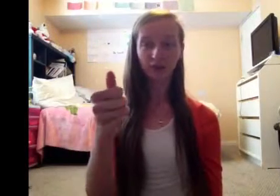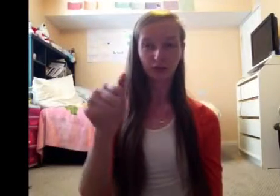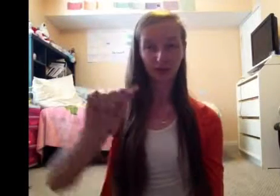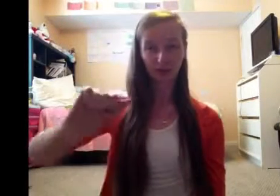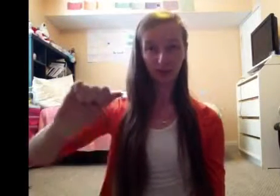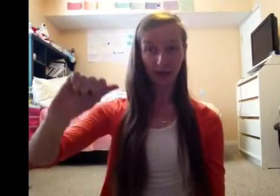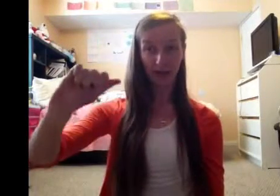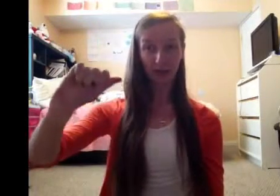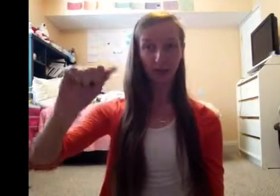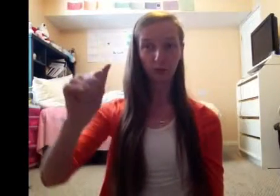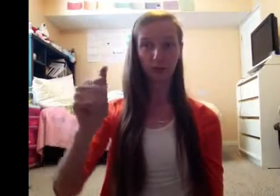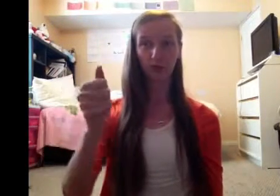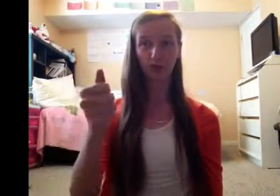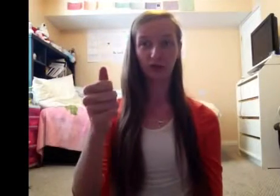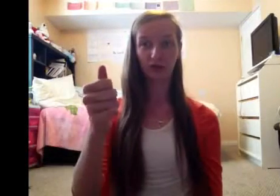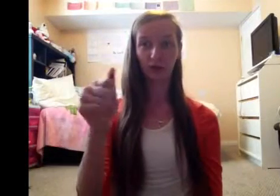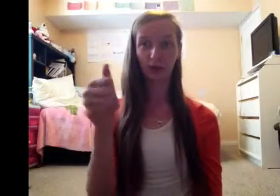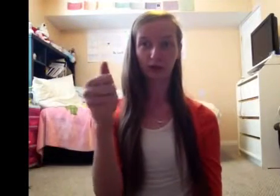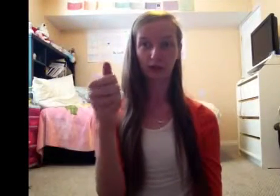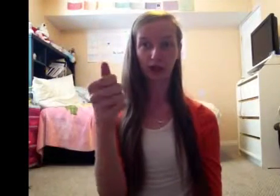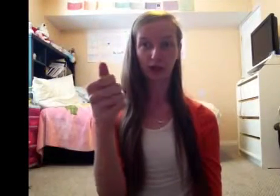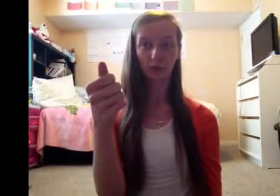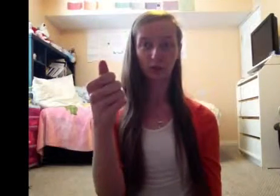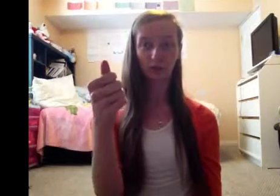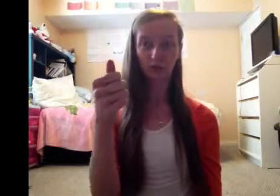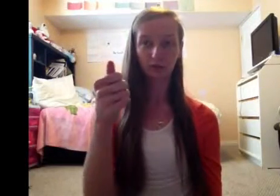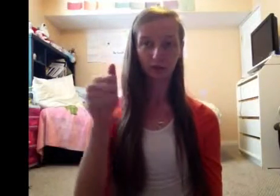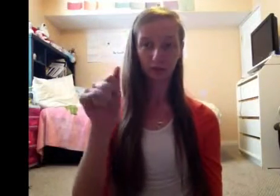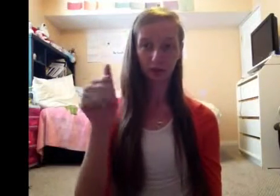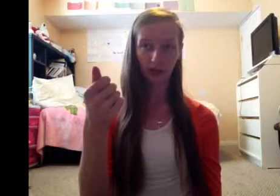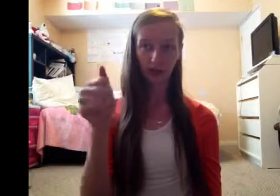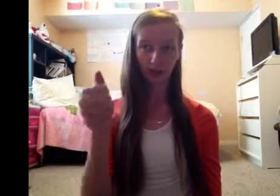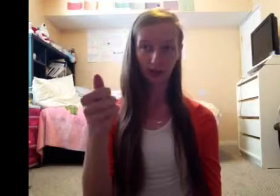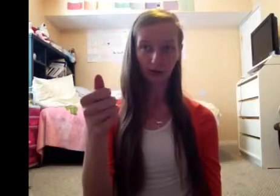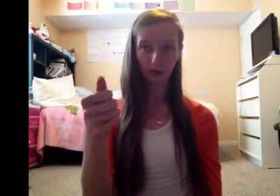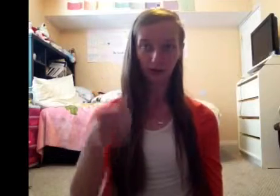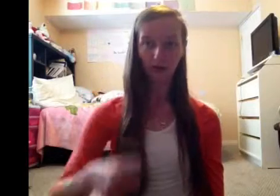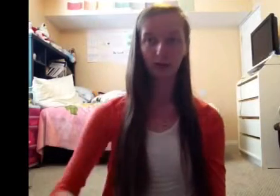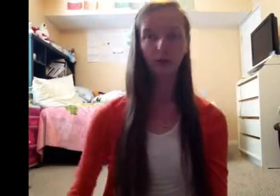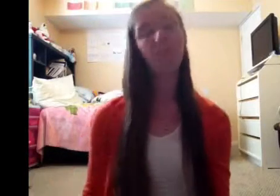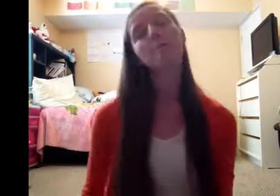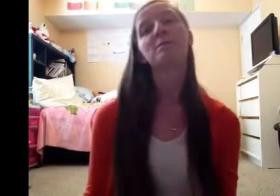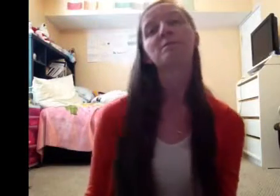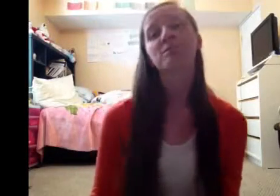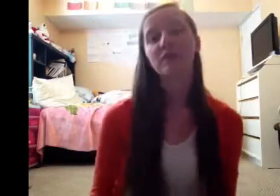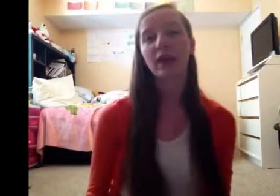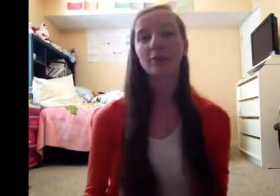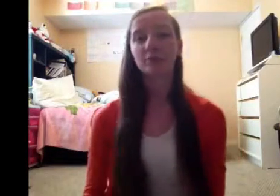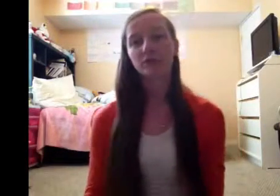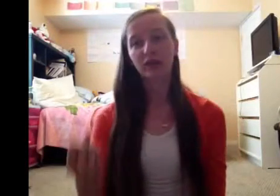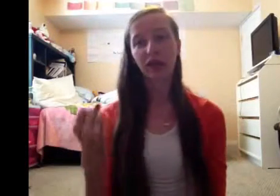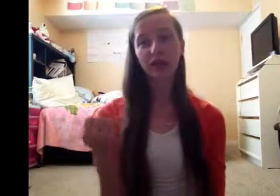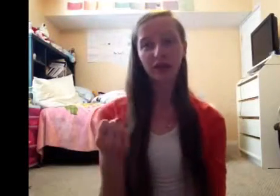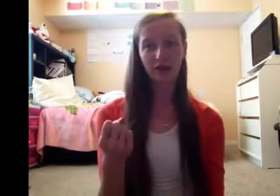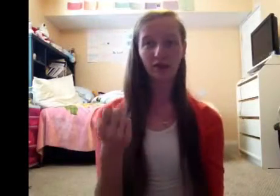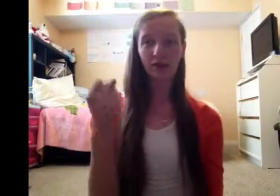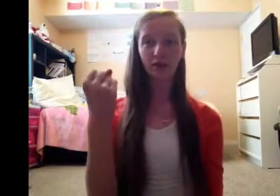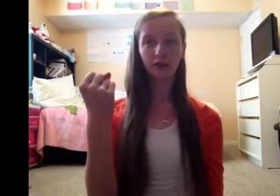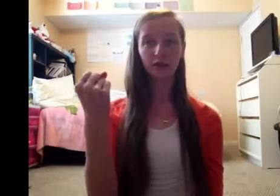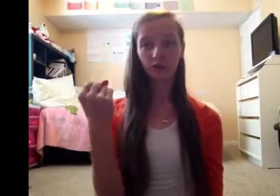like A, but you face it this way and shake it twice. So 10. Okay. And then 11, you have